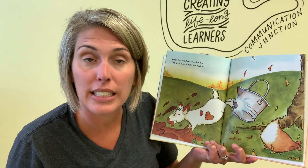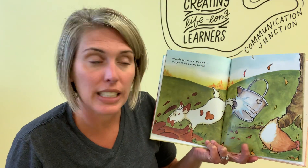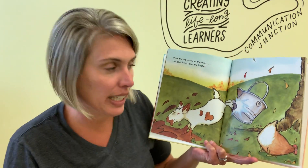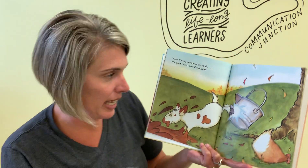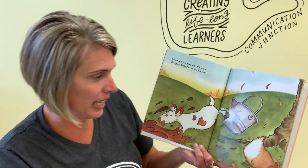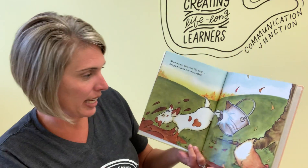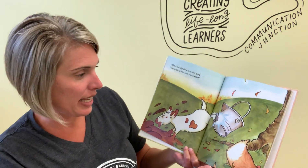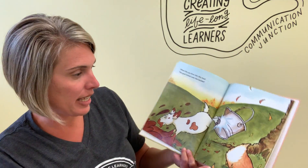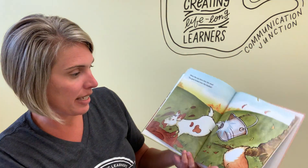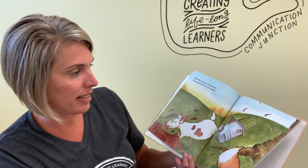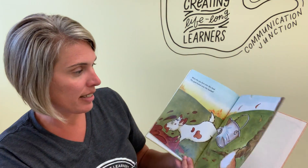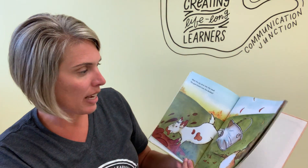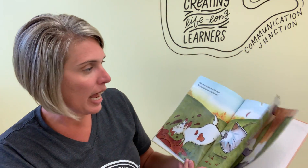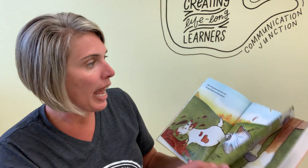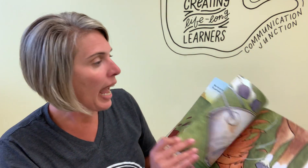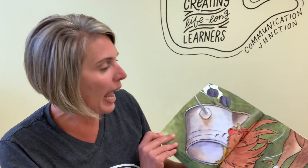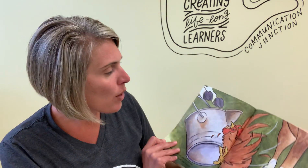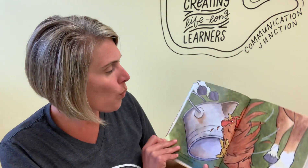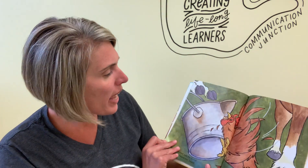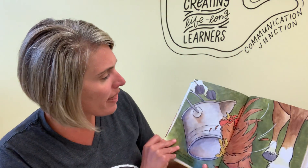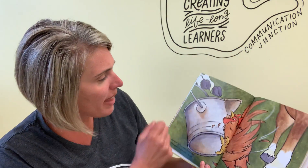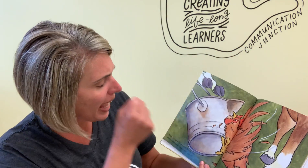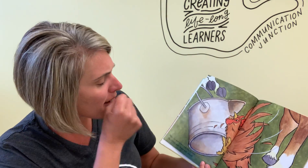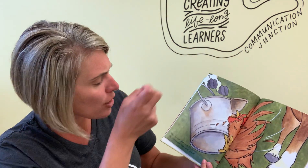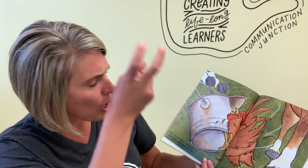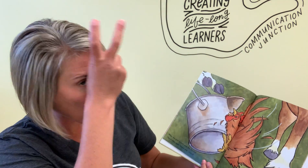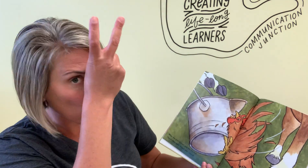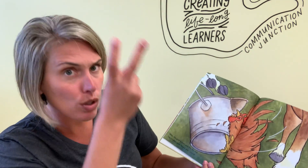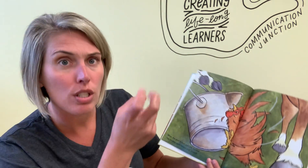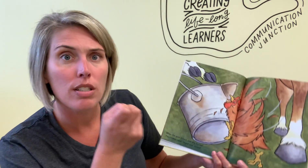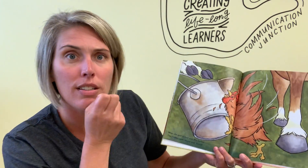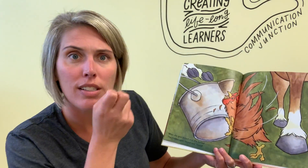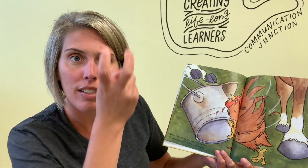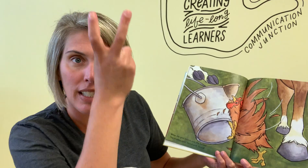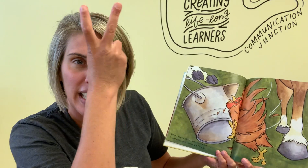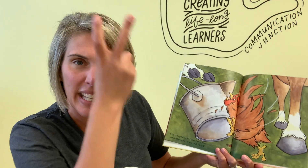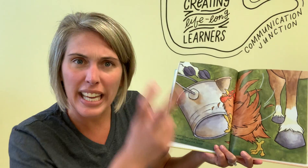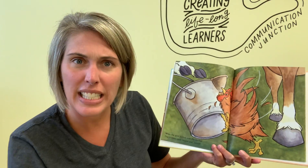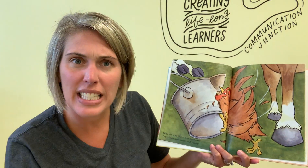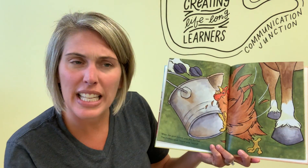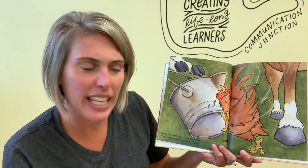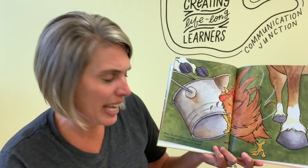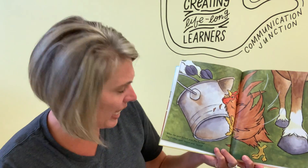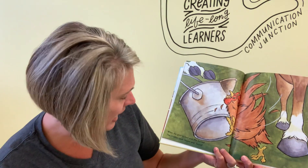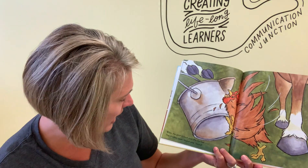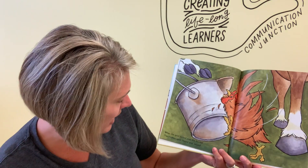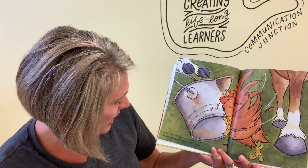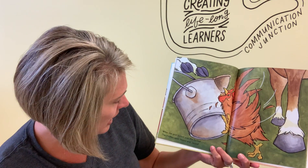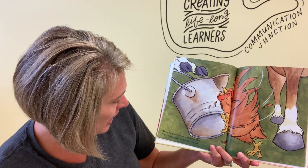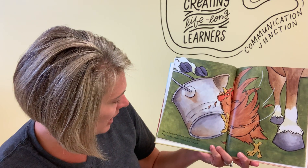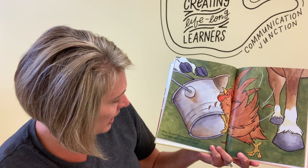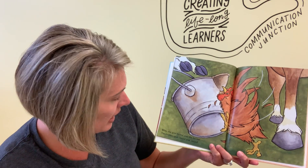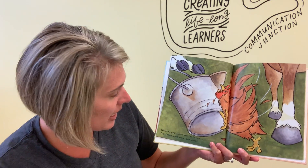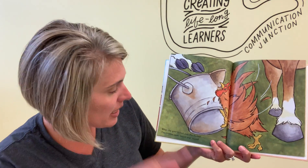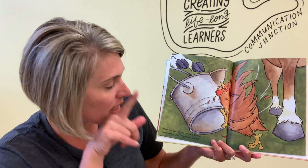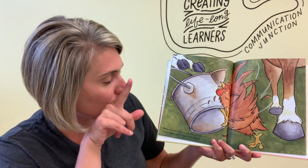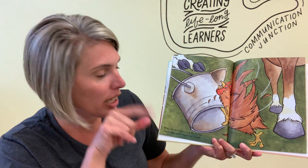the can. And when that goat kicked the can, the